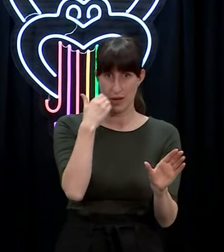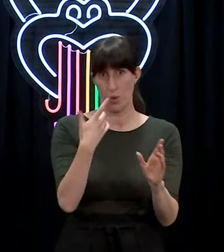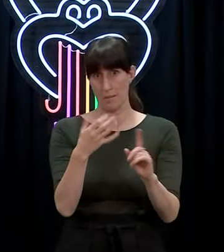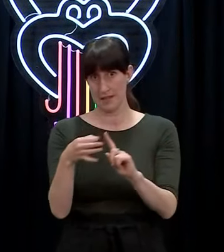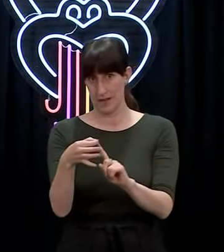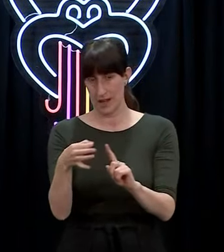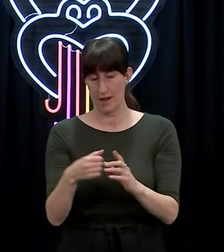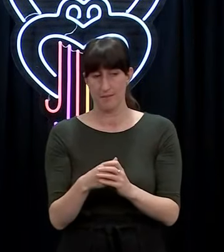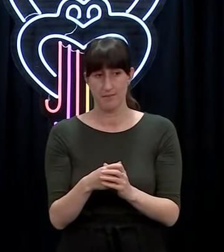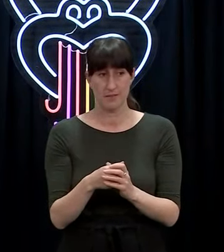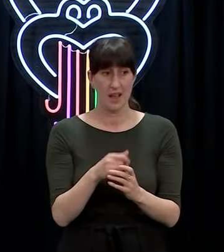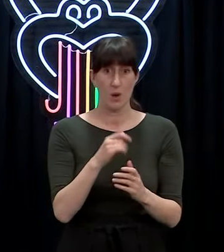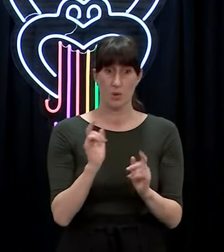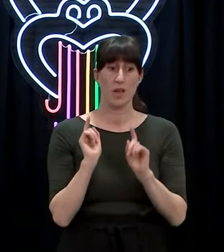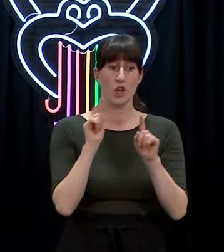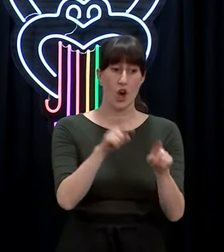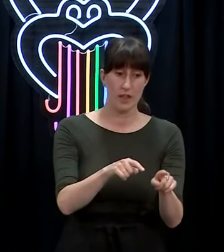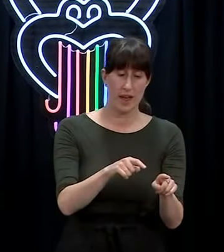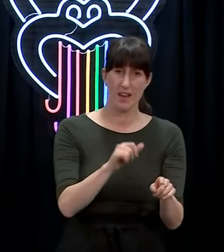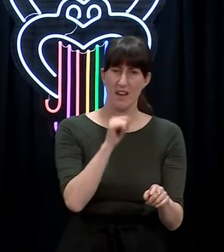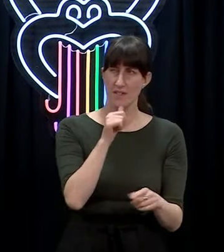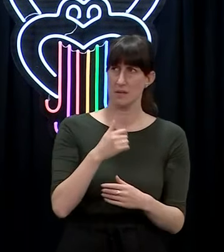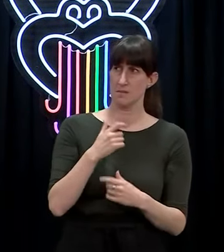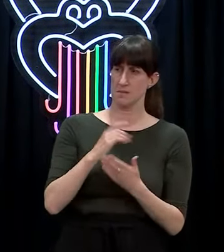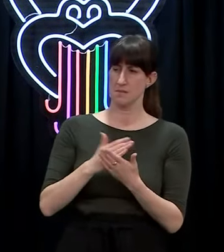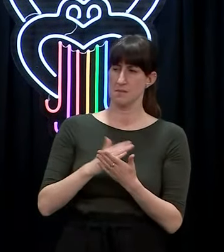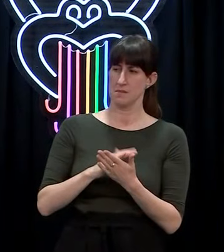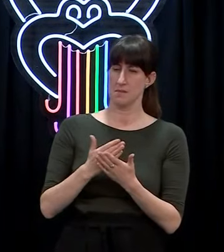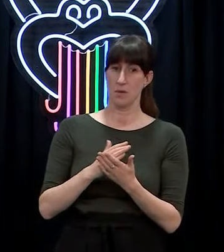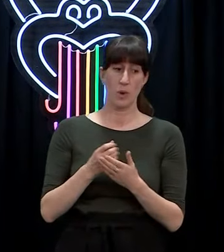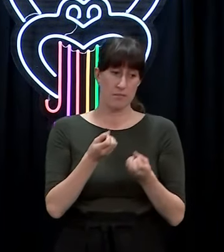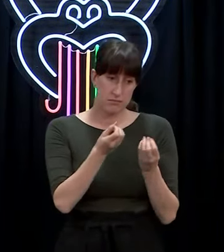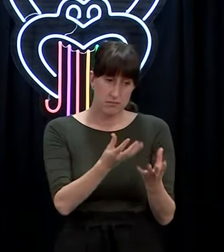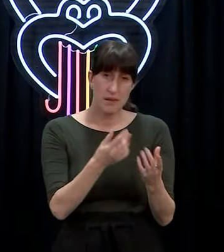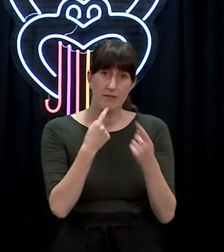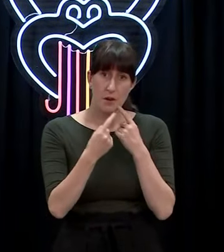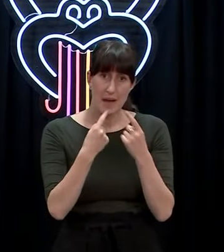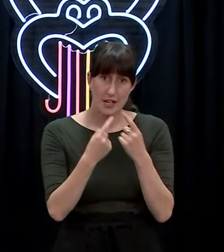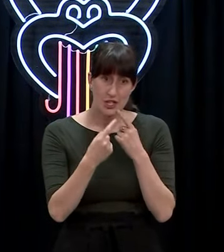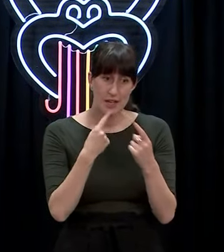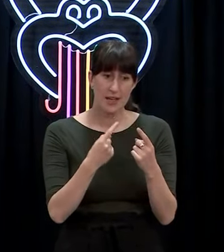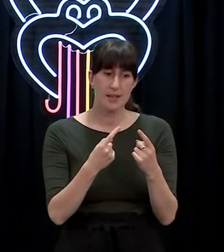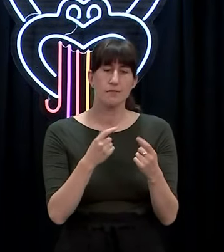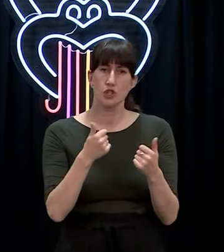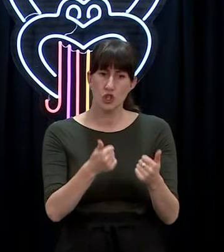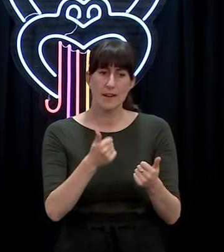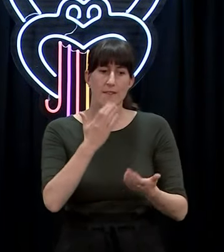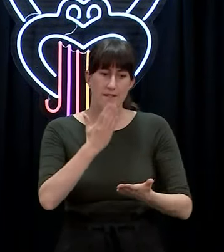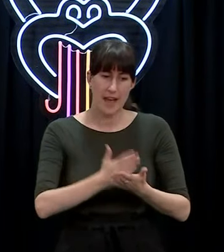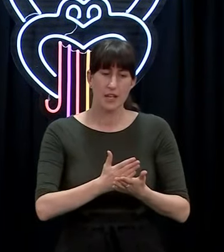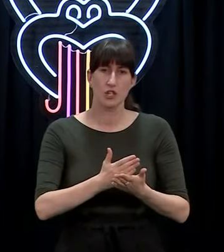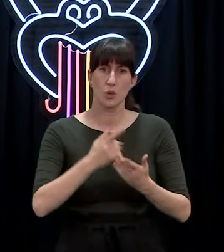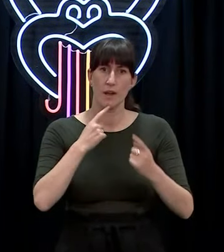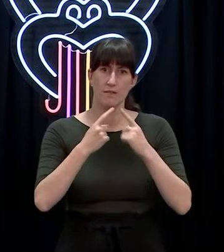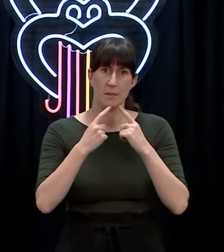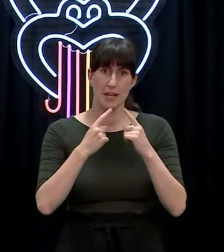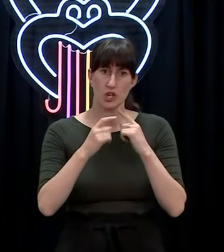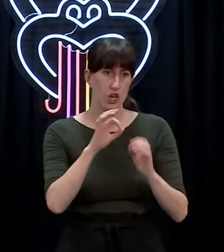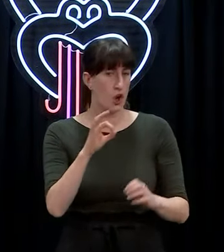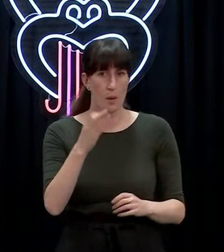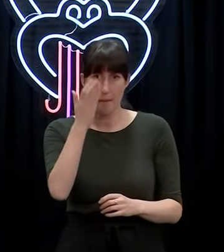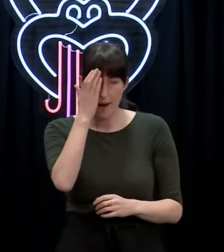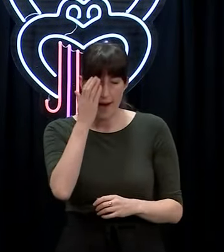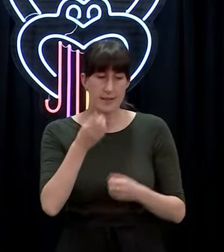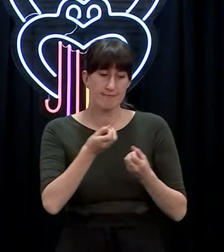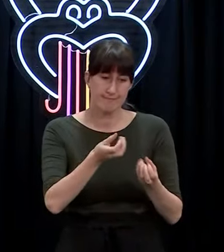reassurance, to answer their questions, to give them good, impartial, fact-based information so that they can make informed decisions. So you'll see more